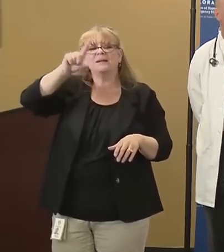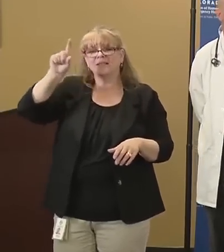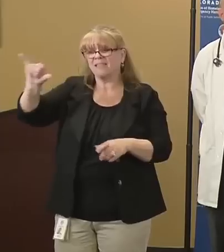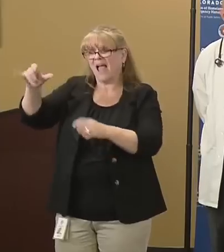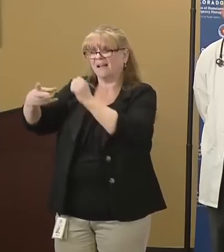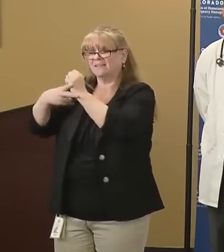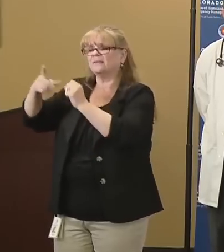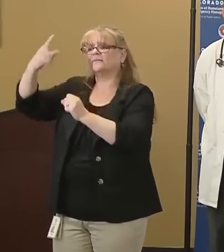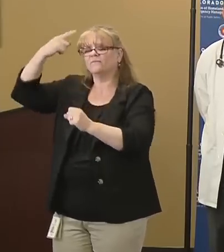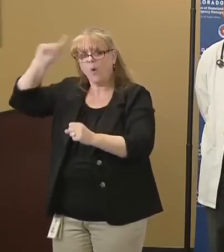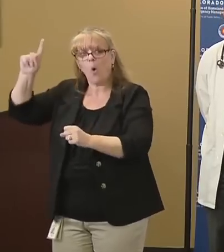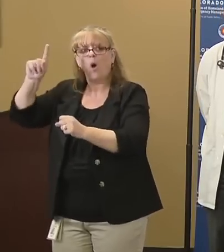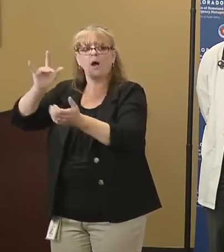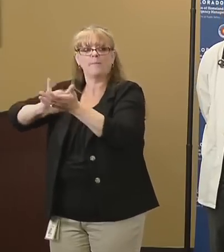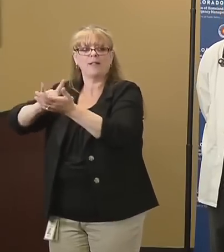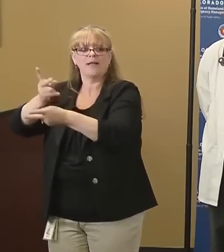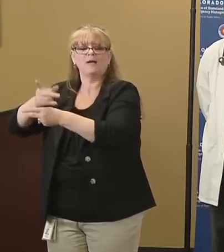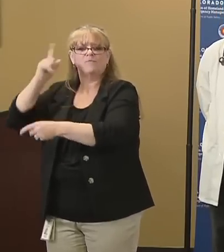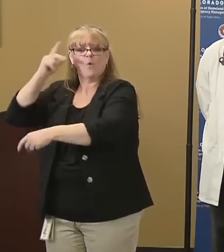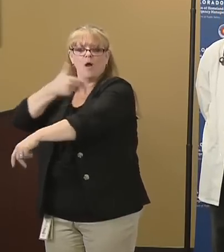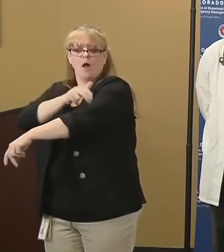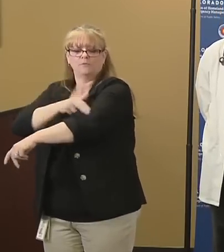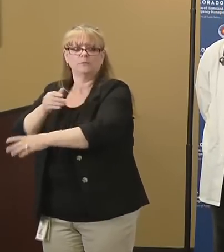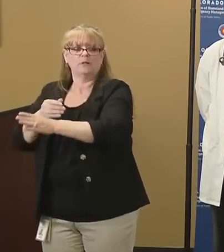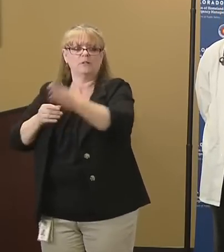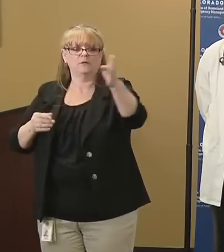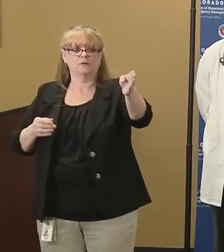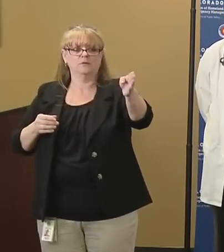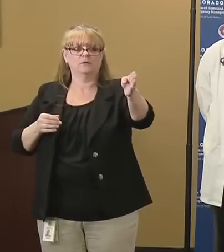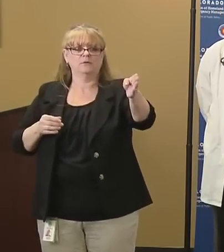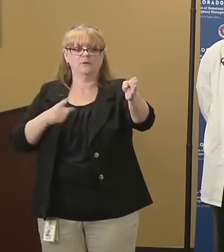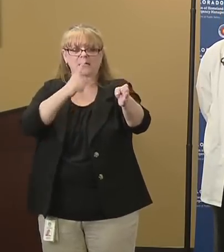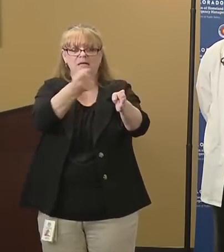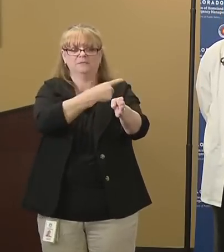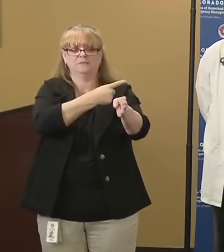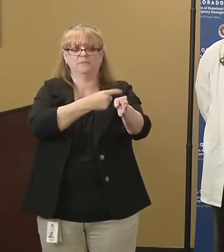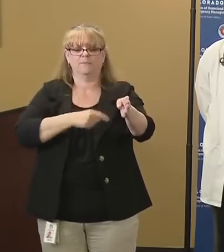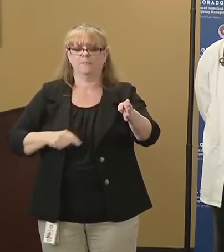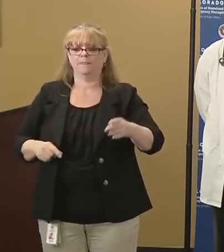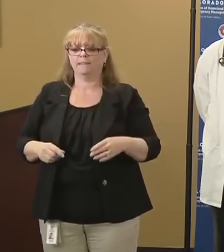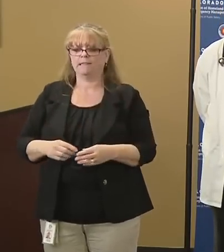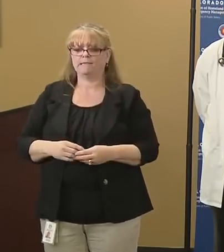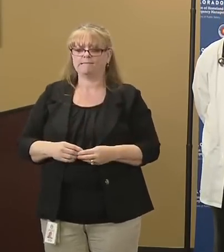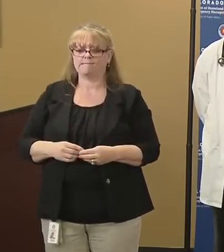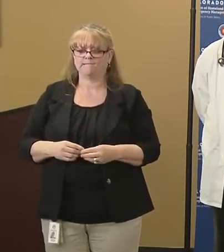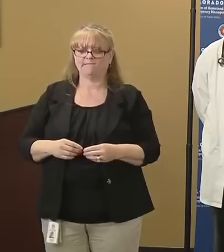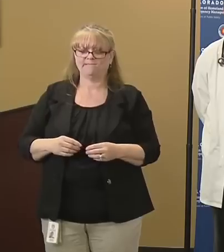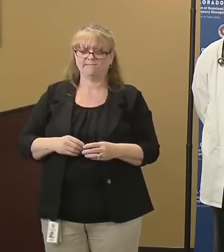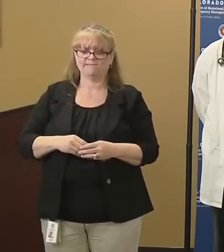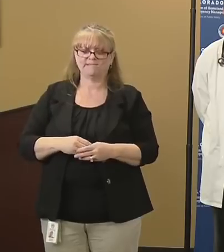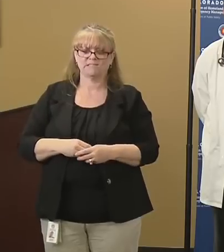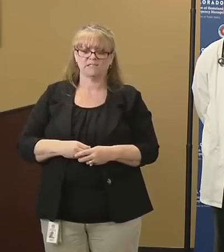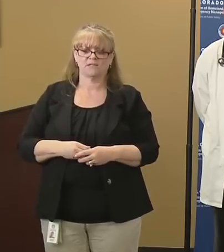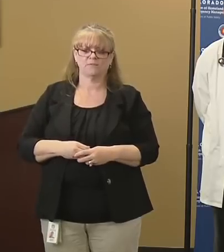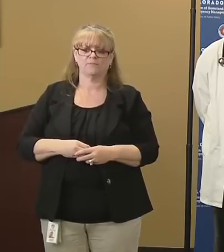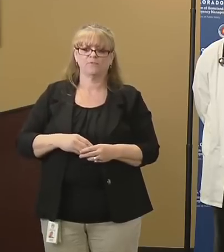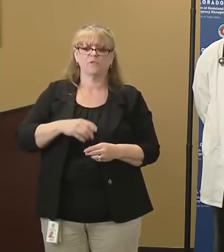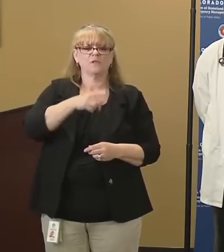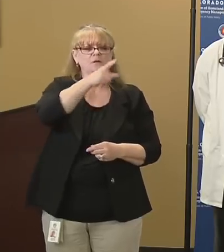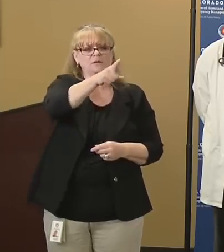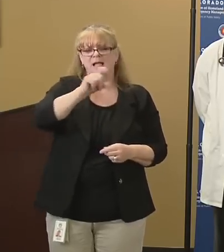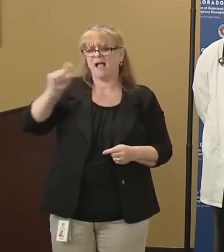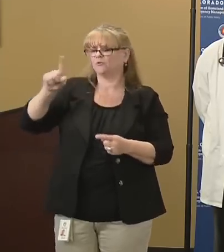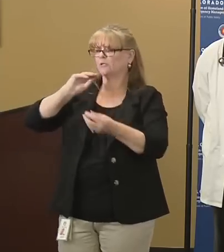do you believe Colorado's coronavirus cases are under count? You said thousands. Yeah. And then also, what can you tell us about